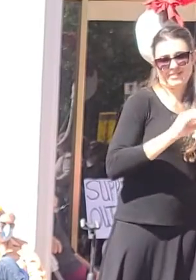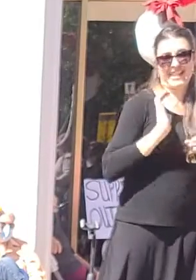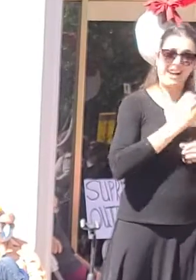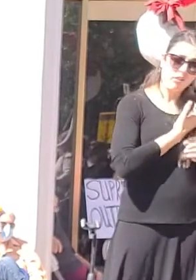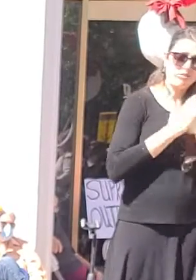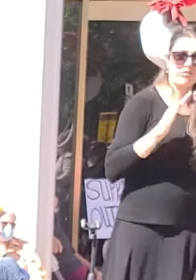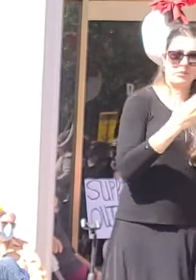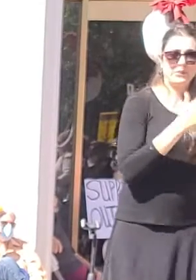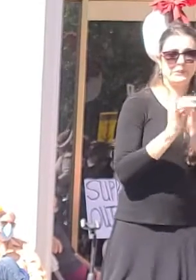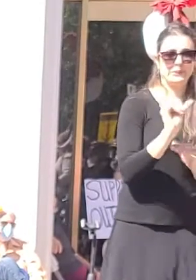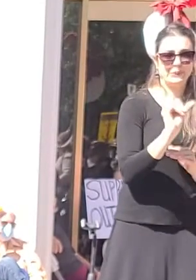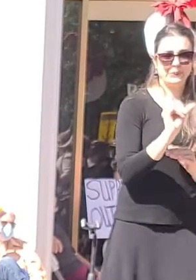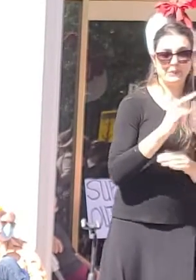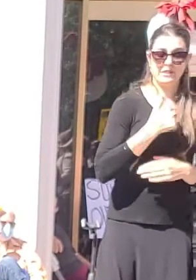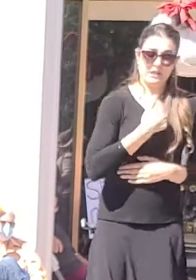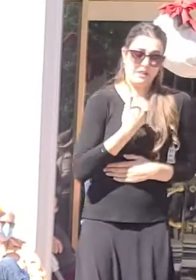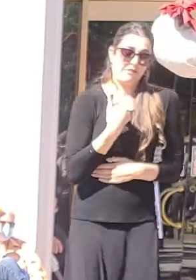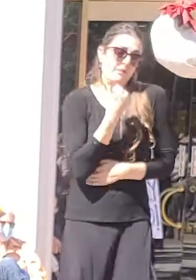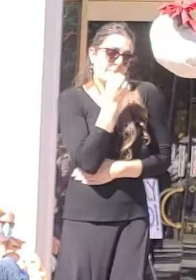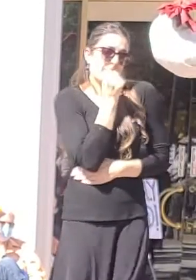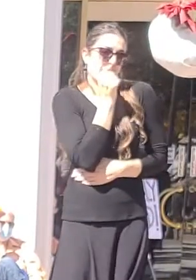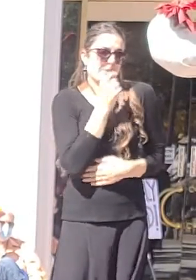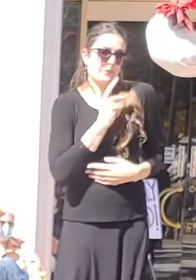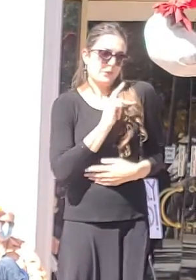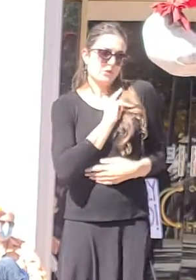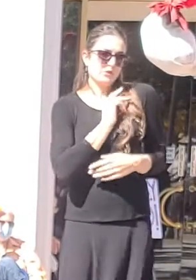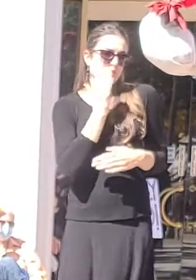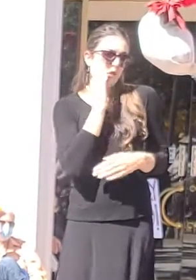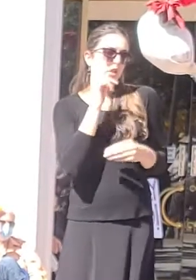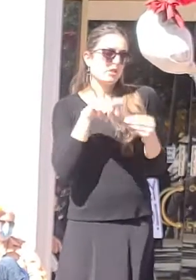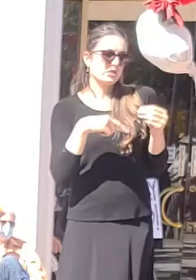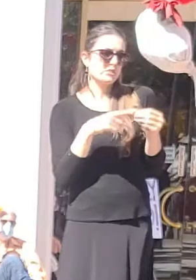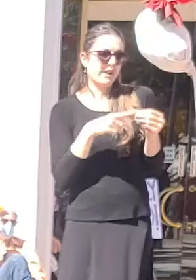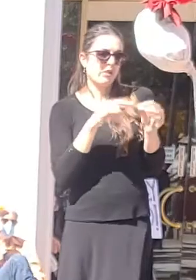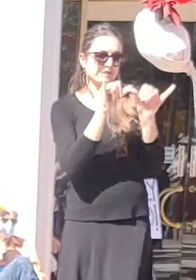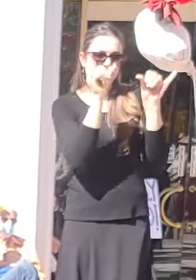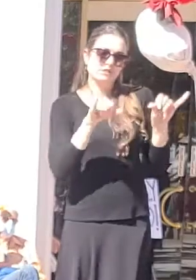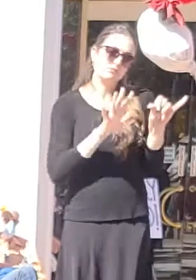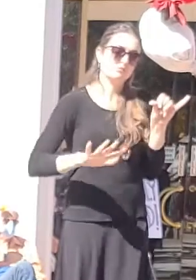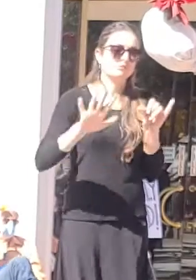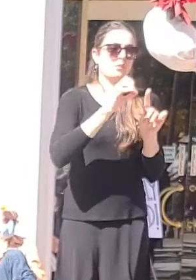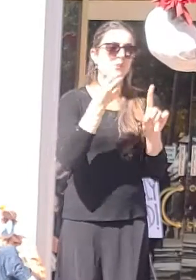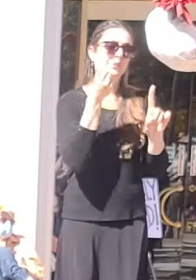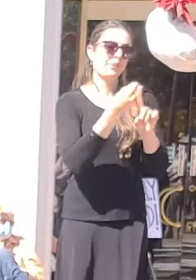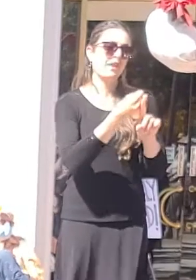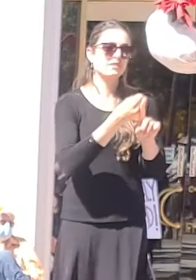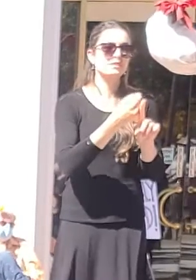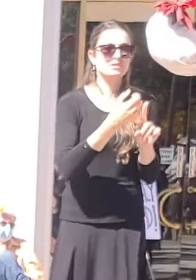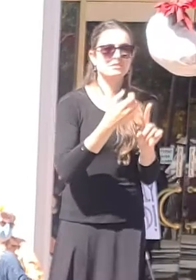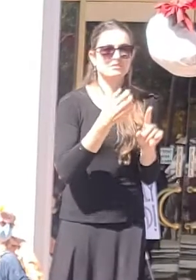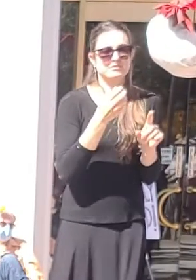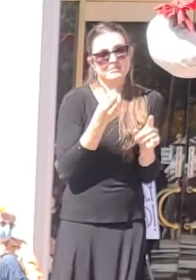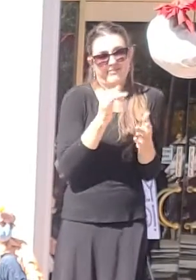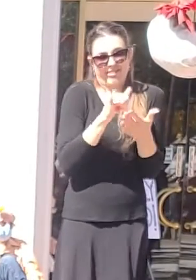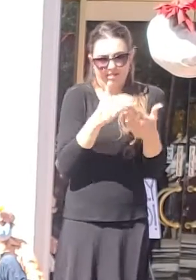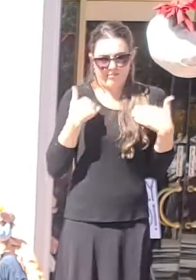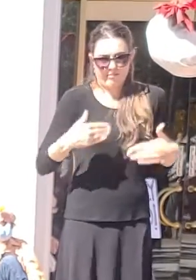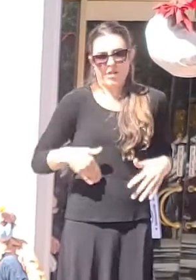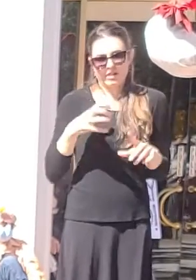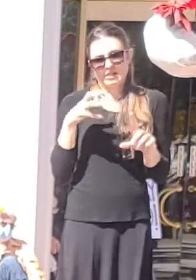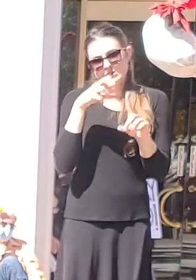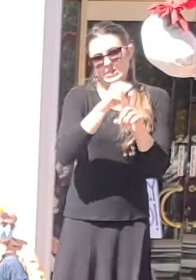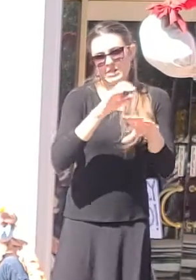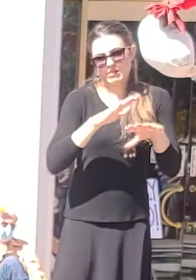knowledge of the effects of systemic racism on the bodies of Indigenous people. When I look at the maternal and infant mortalities for